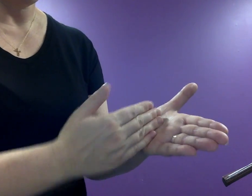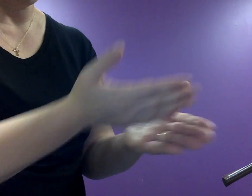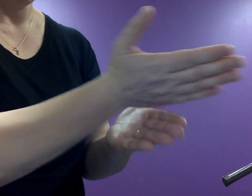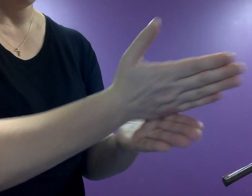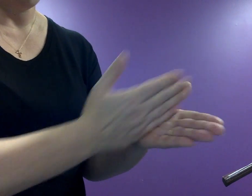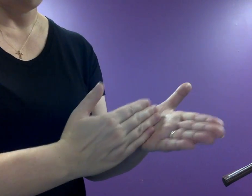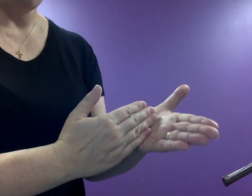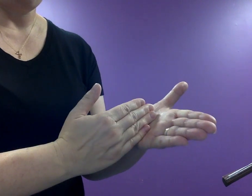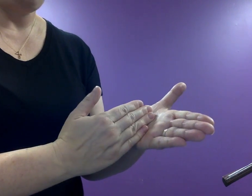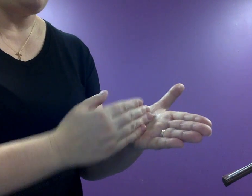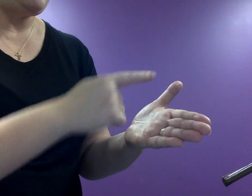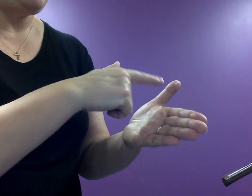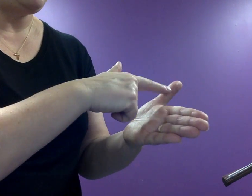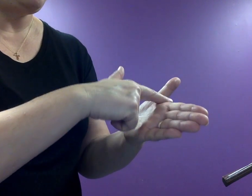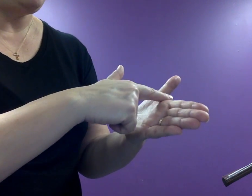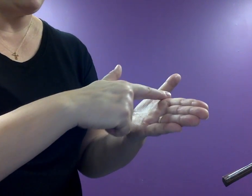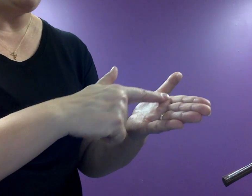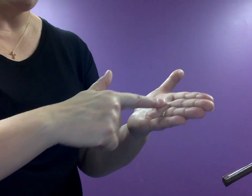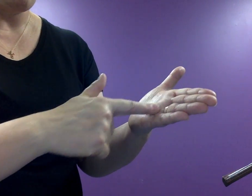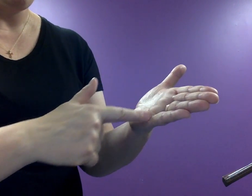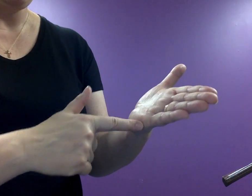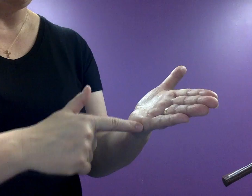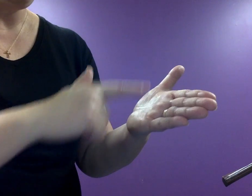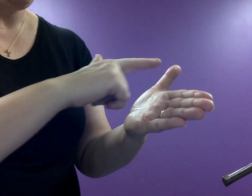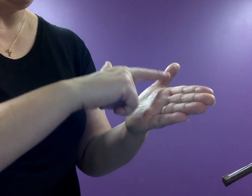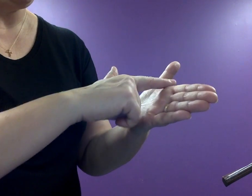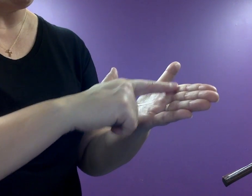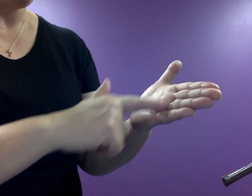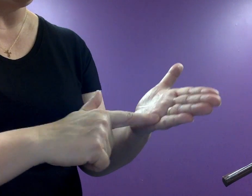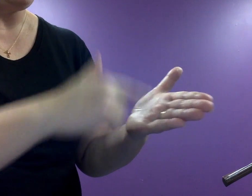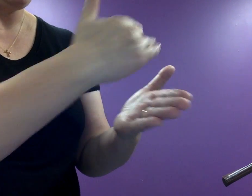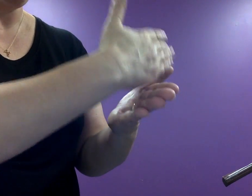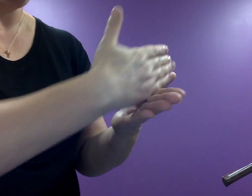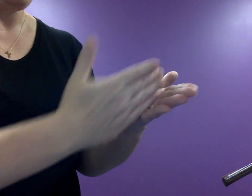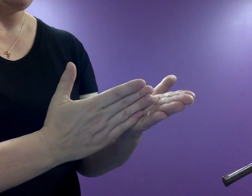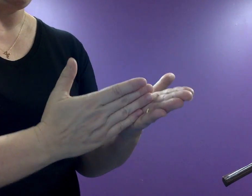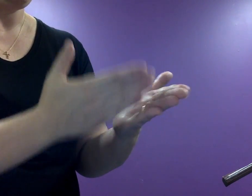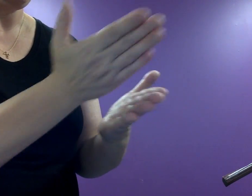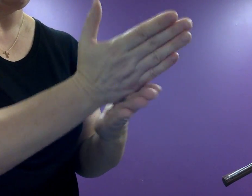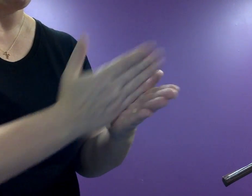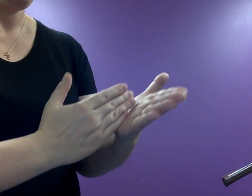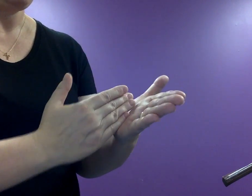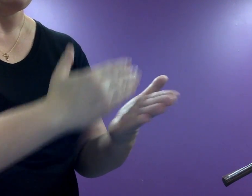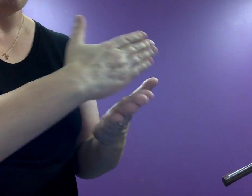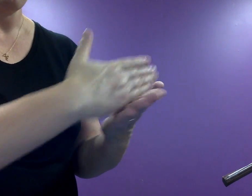some. You're just kind of drawing a curved line on your hand. Some.